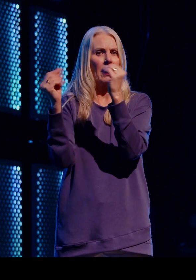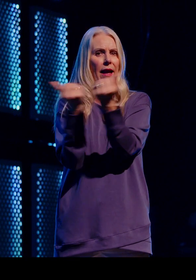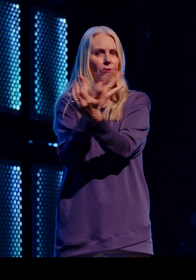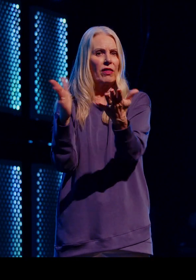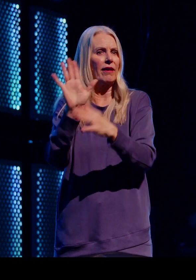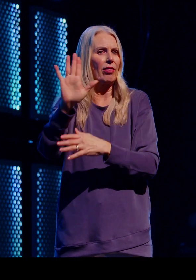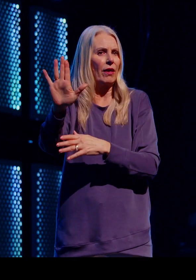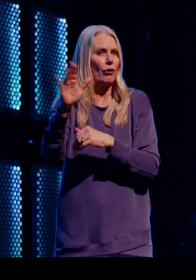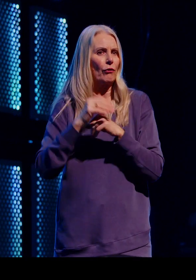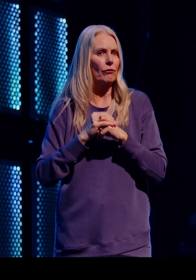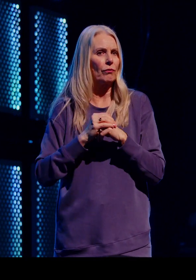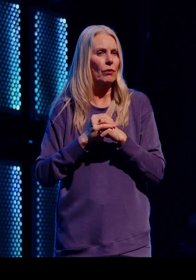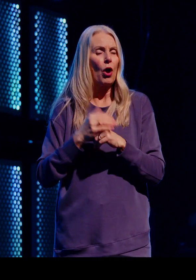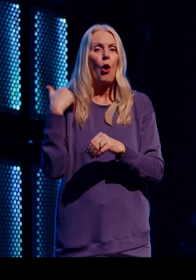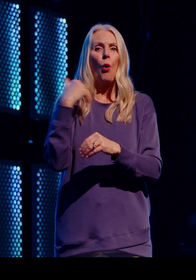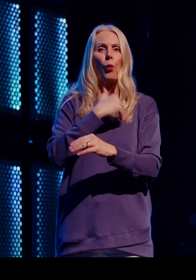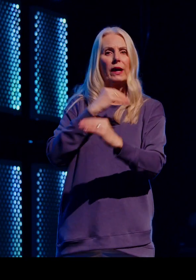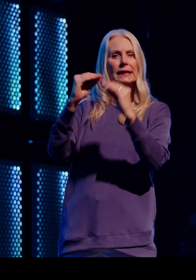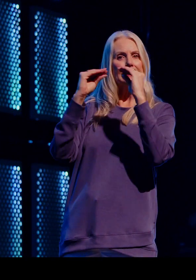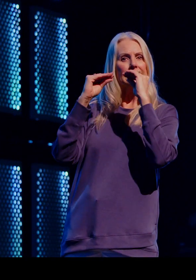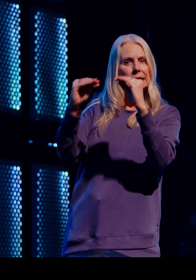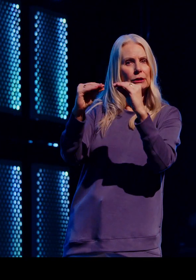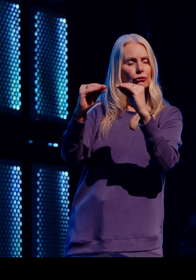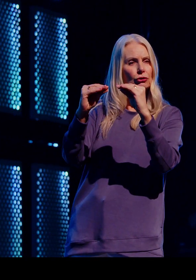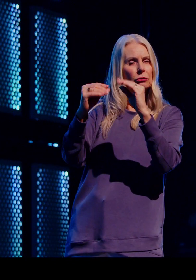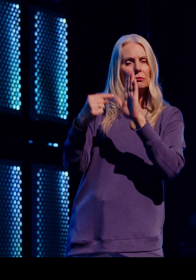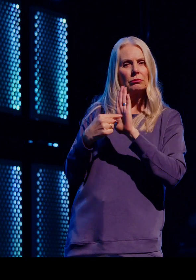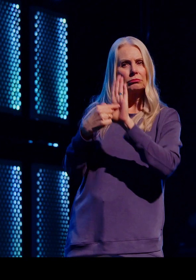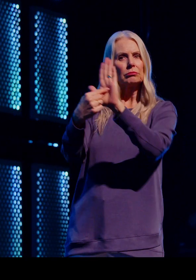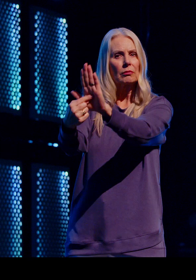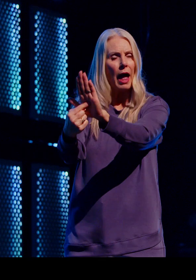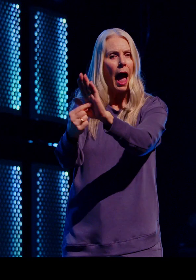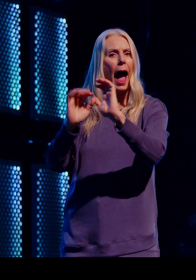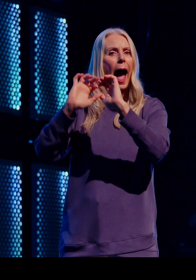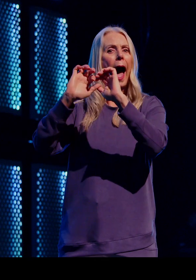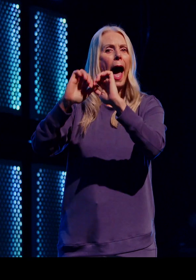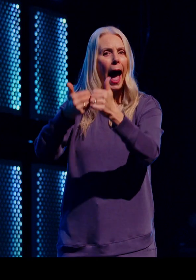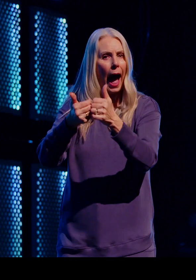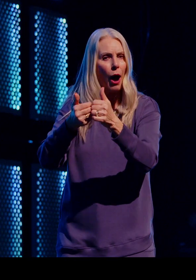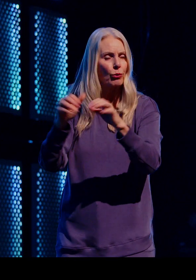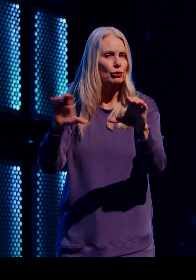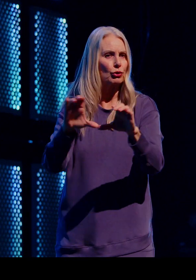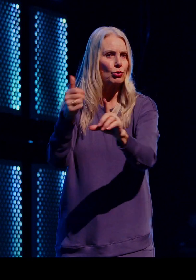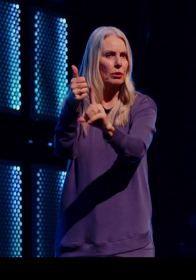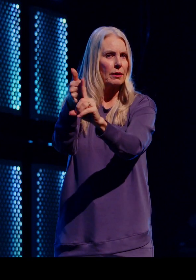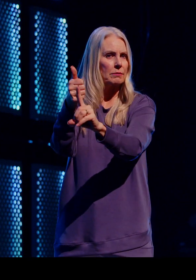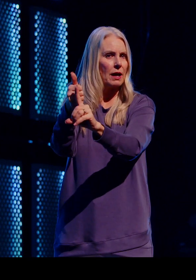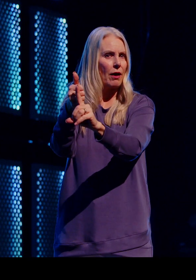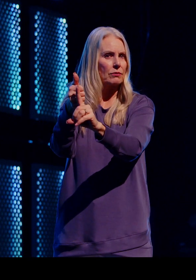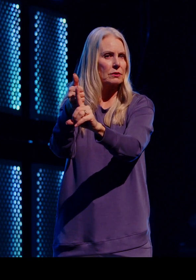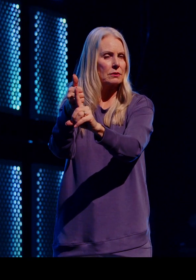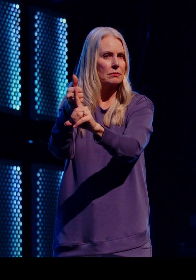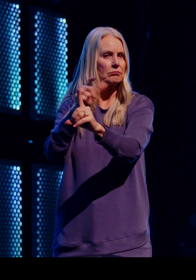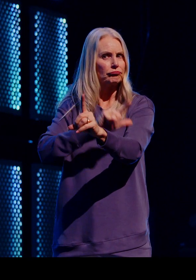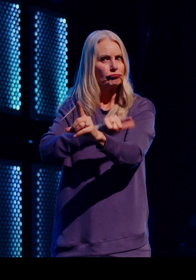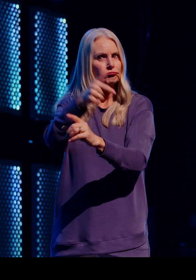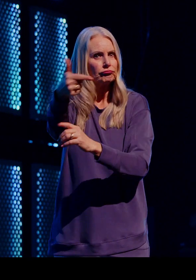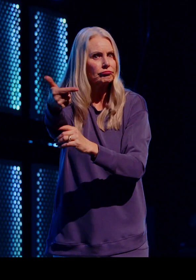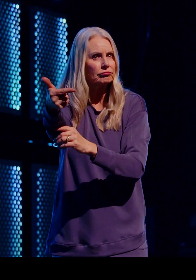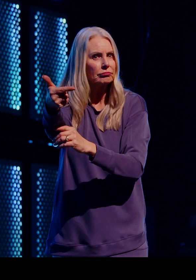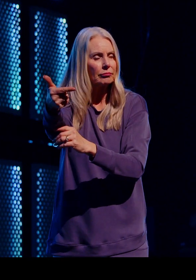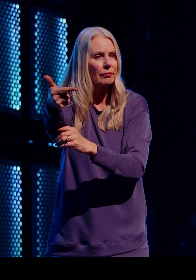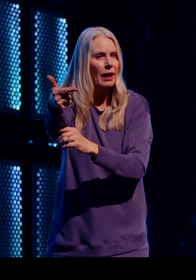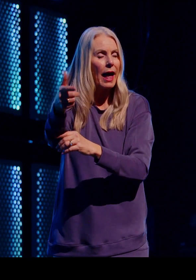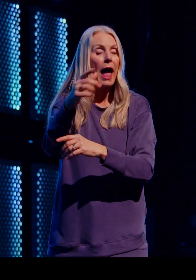those local pastors is to show them how to do it. And now they can do it. And one of the most exciting things as we